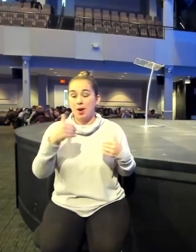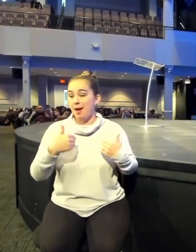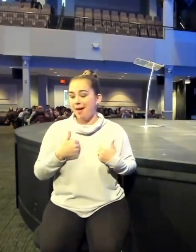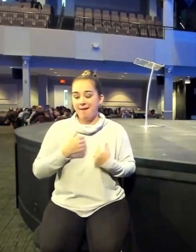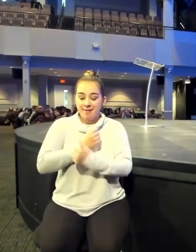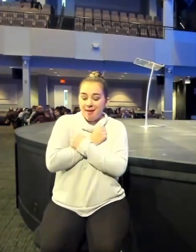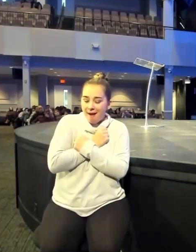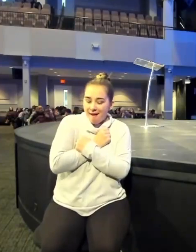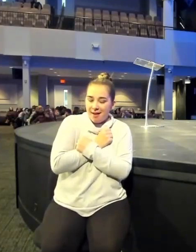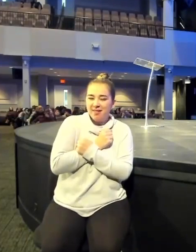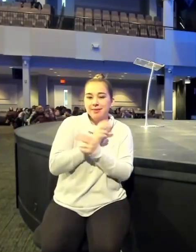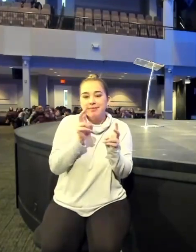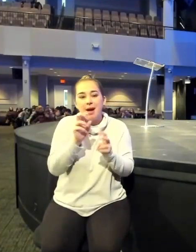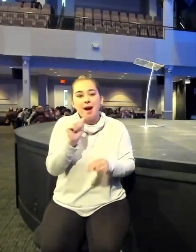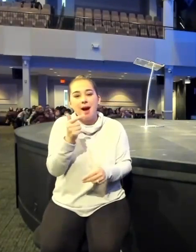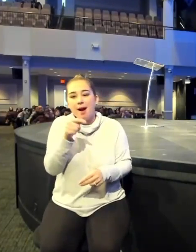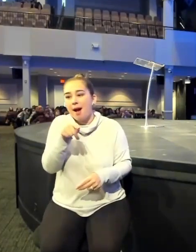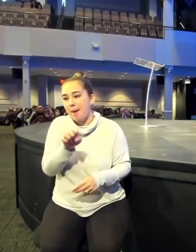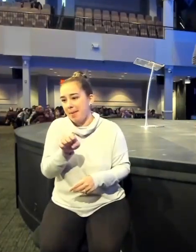agape.